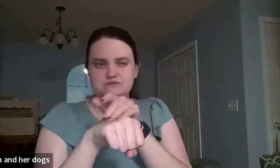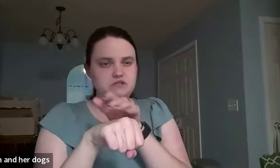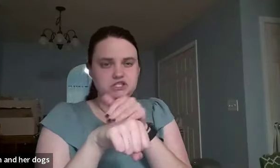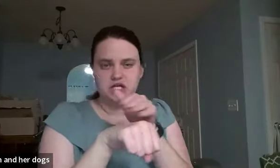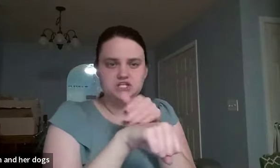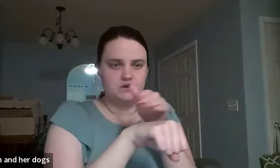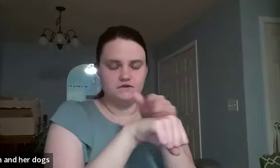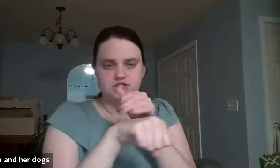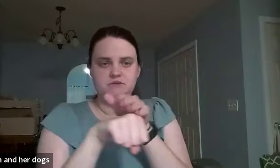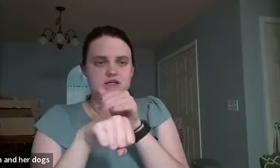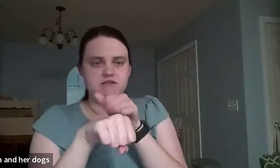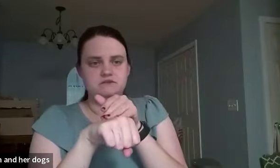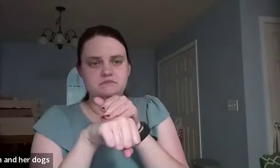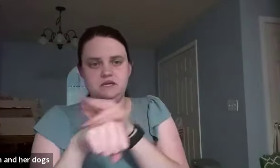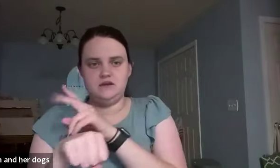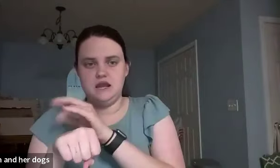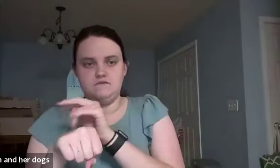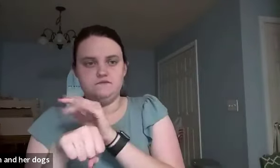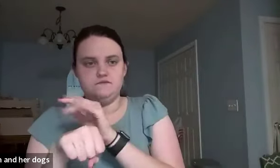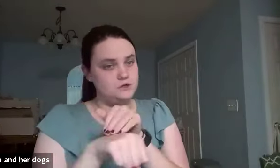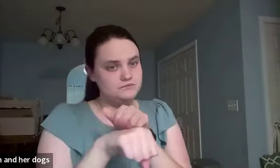doesn't really change over just because of it being a noun versus verb.